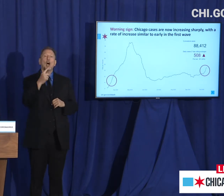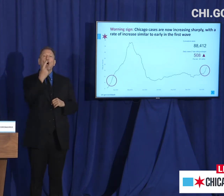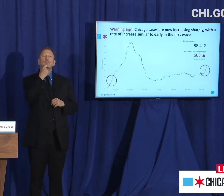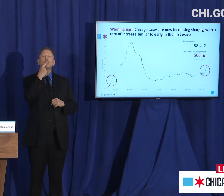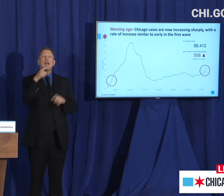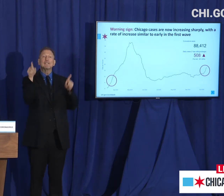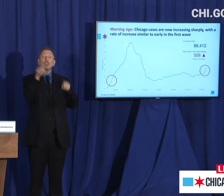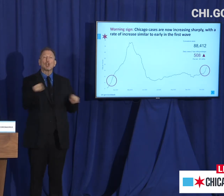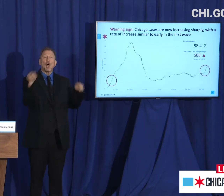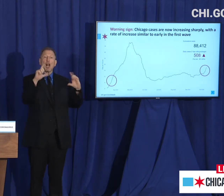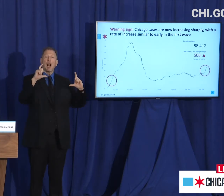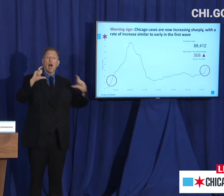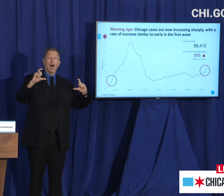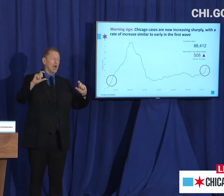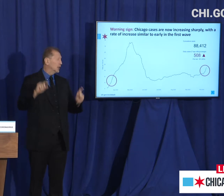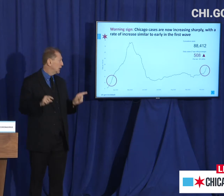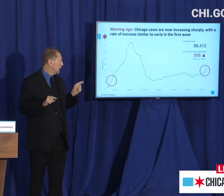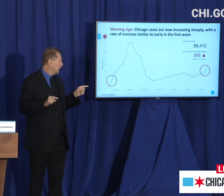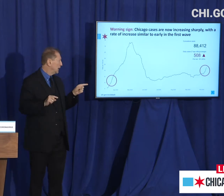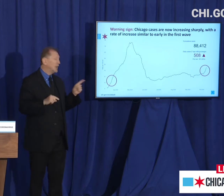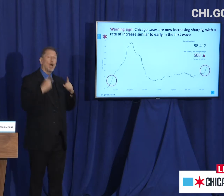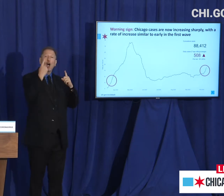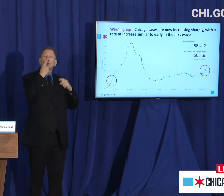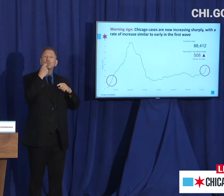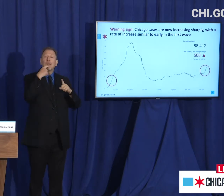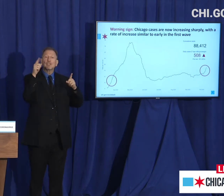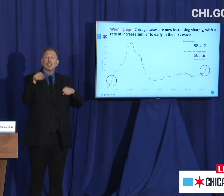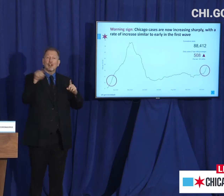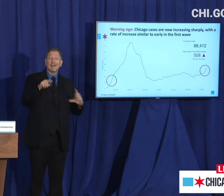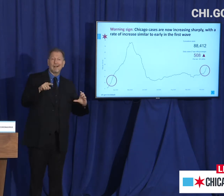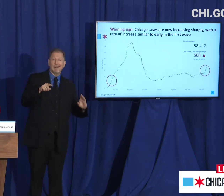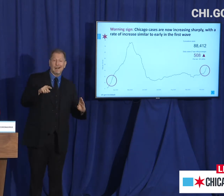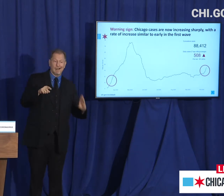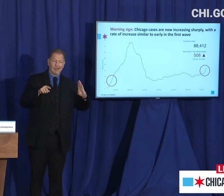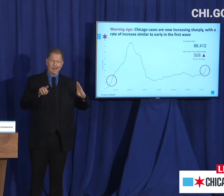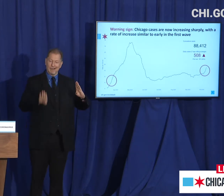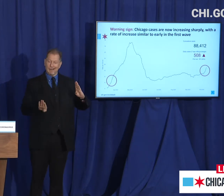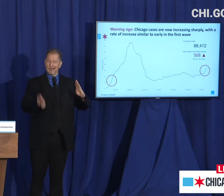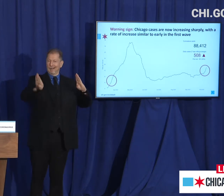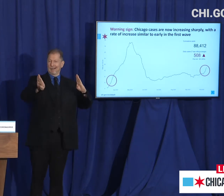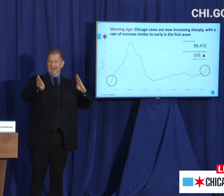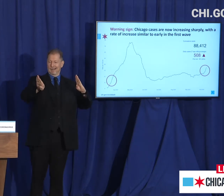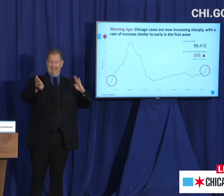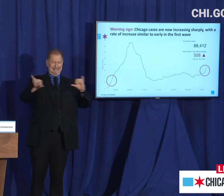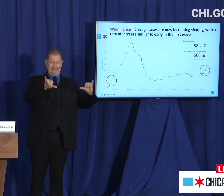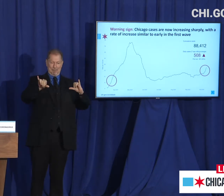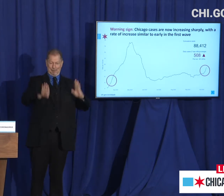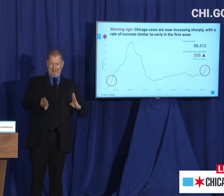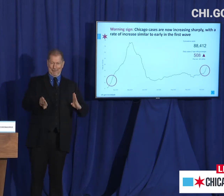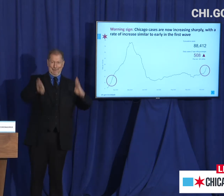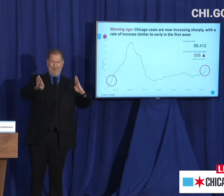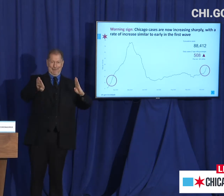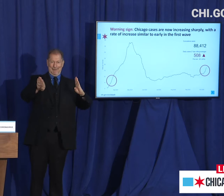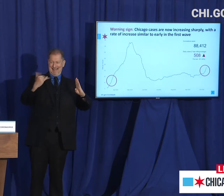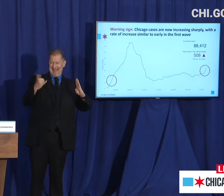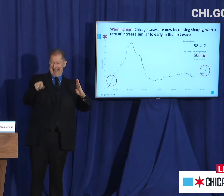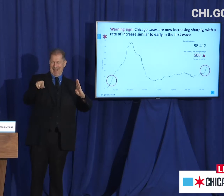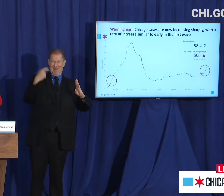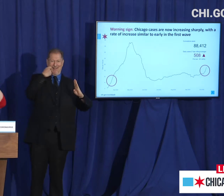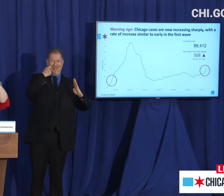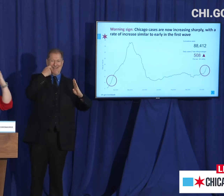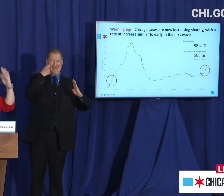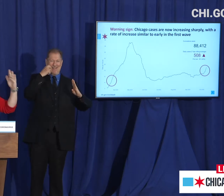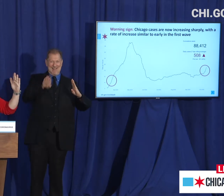is rising very steeply. And do you see how the way it is rising steeply right now, just over the last